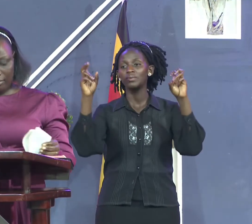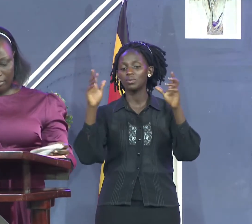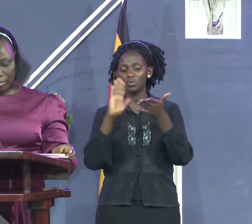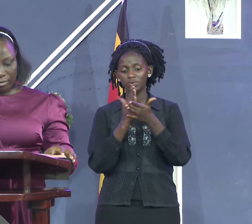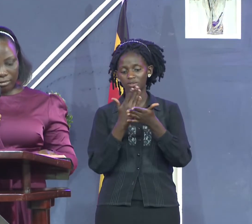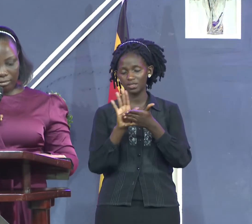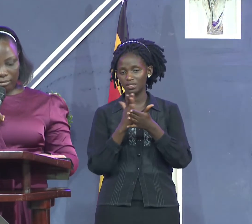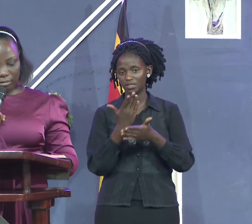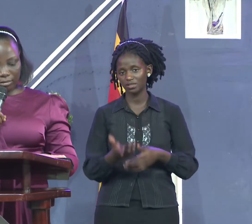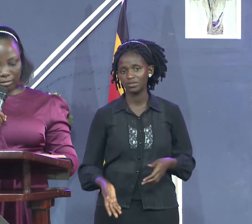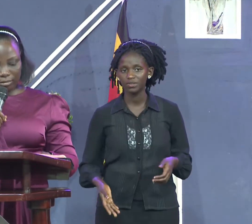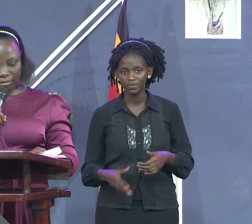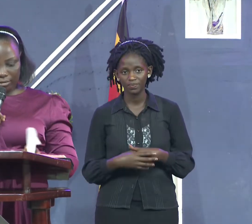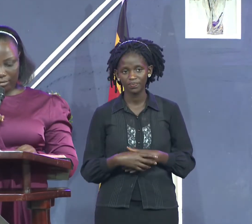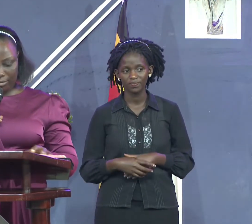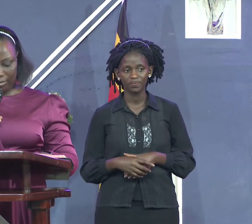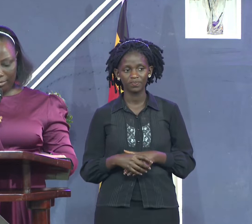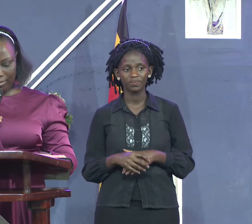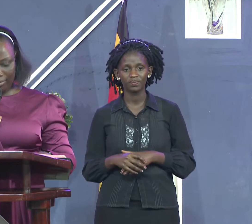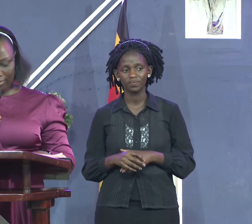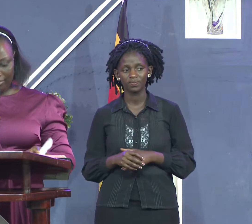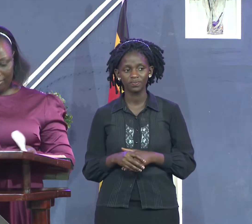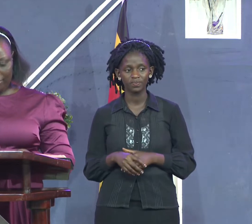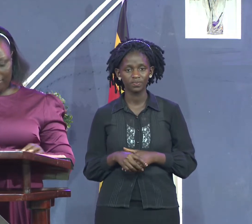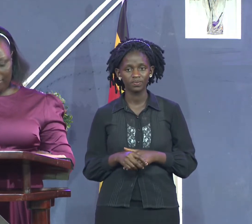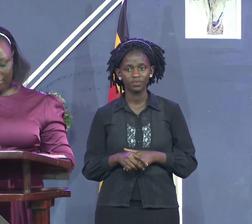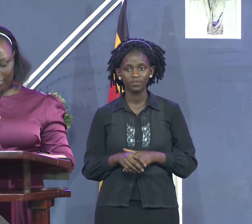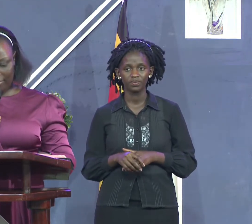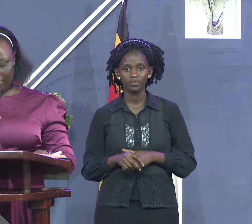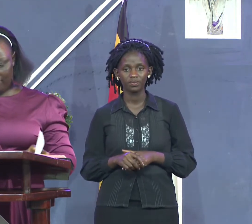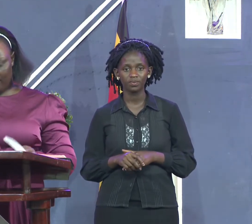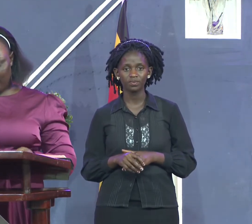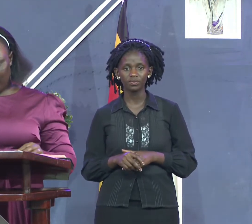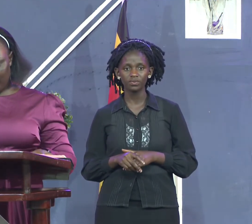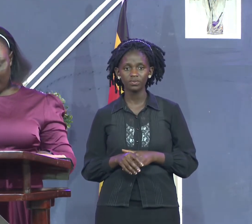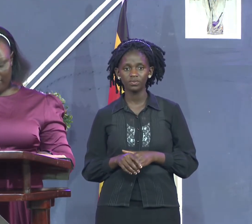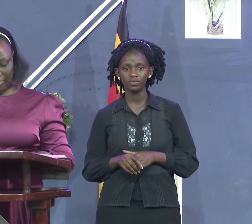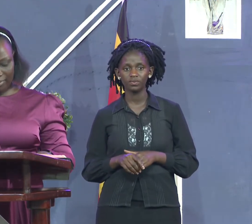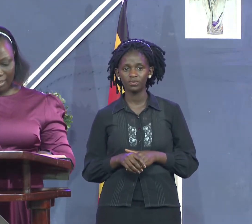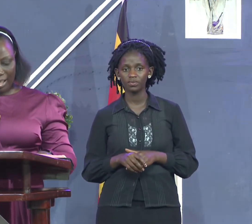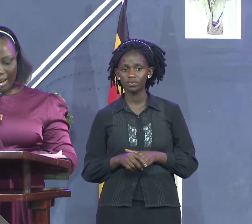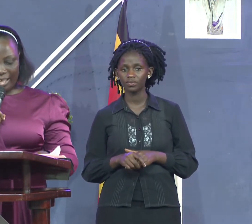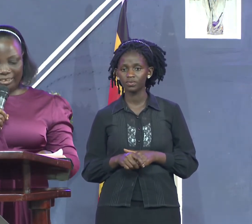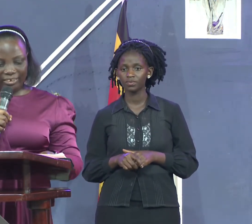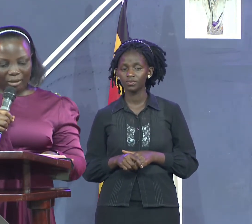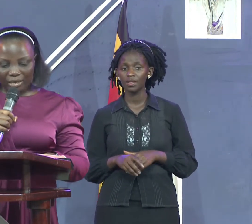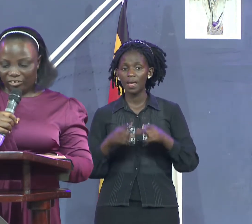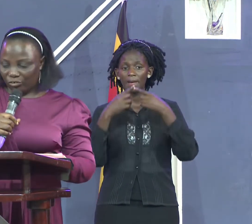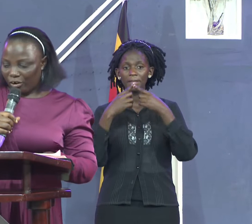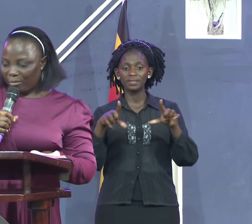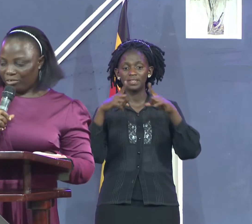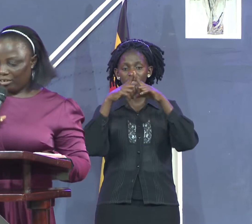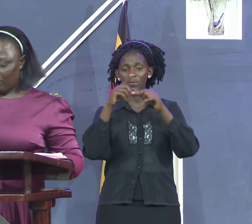the words that I'm going to be using, you could have already heard them, because since Sunday we are using the same words. Naye